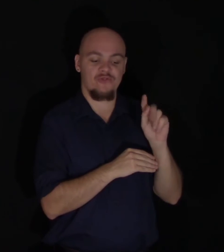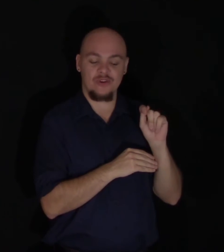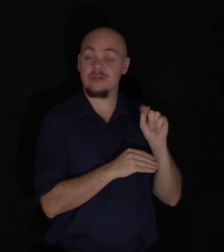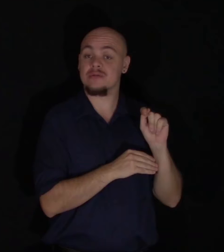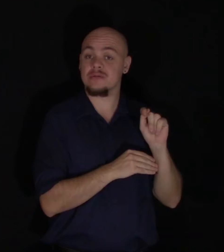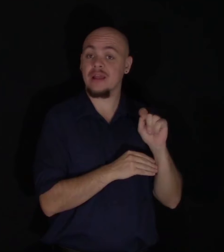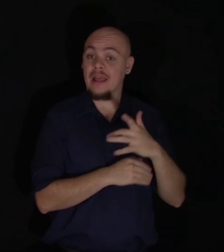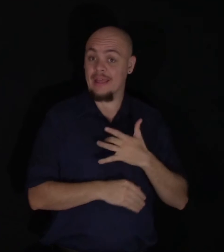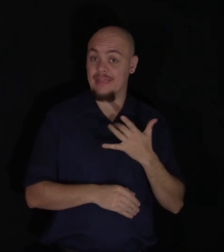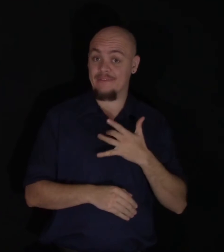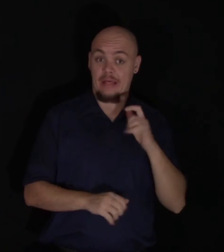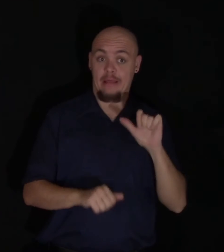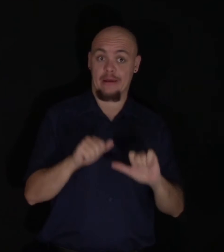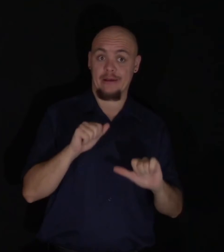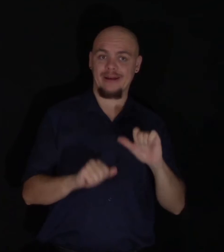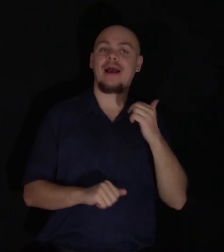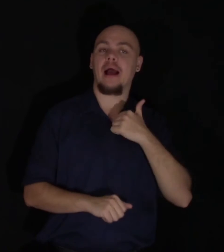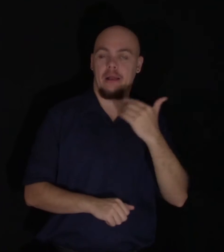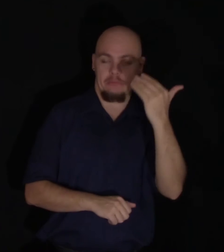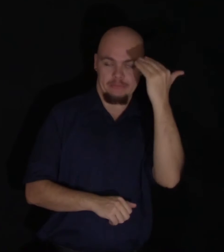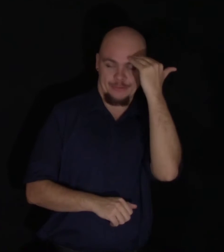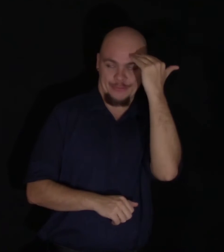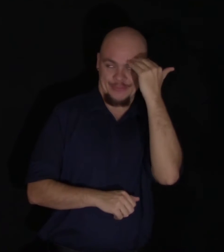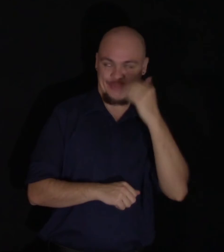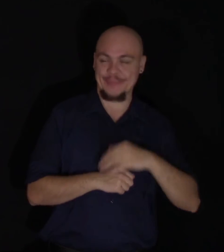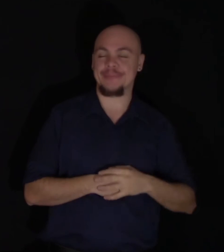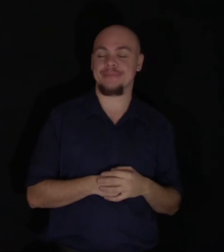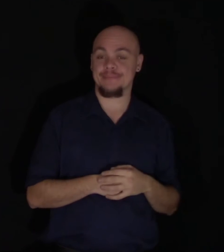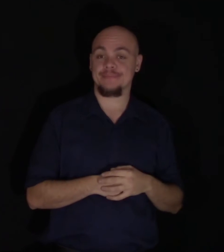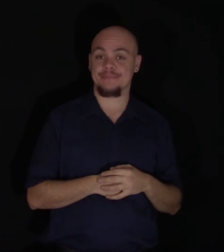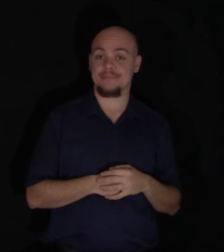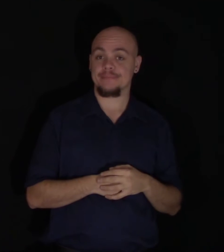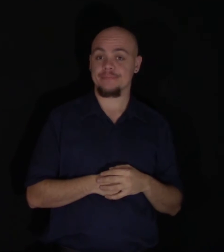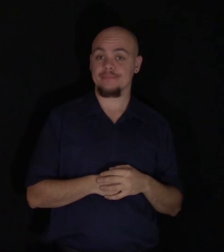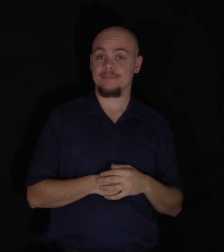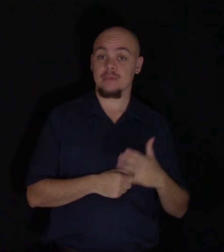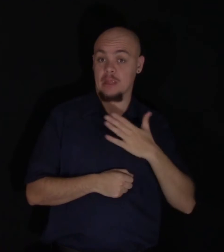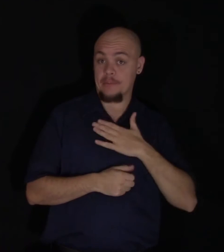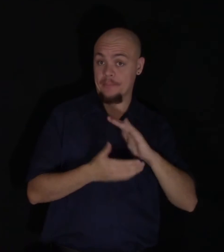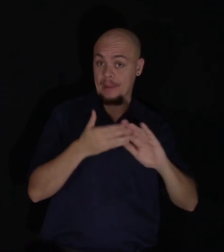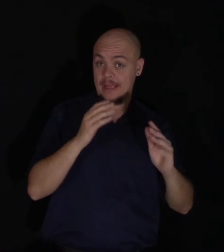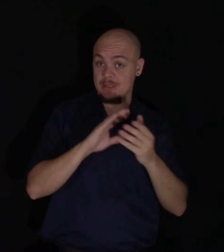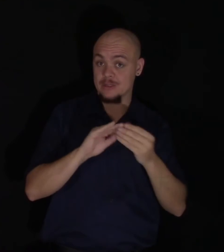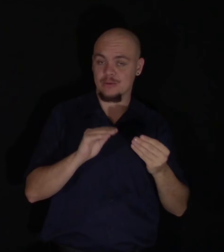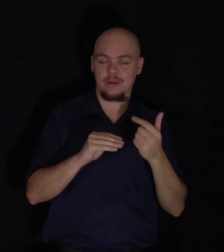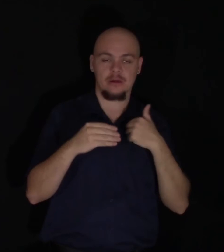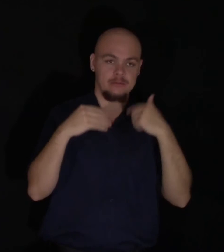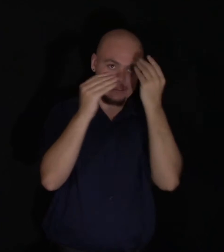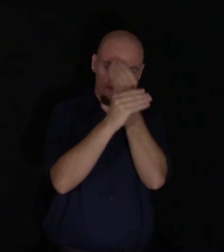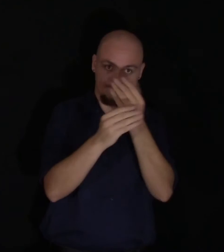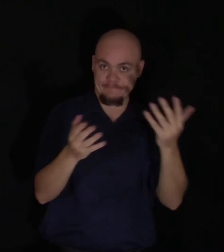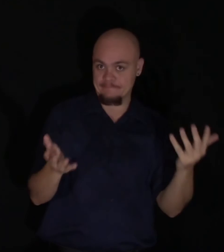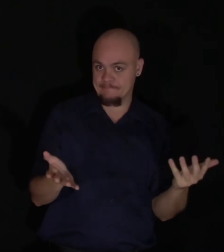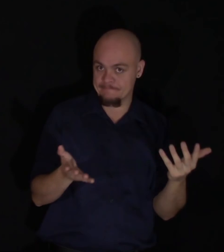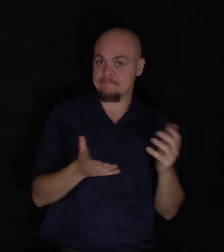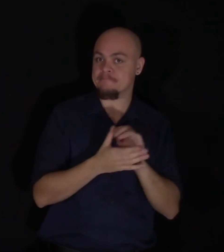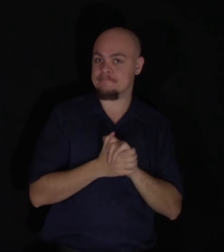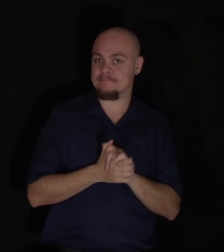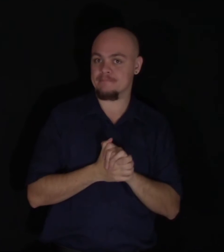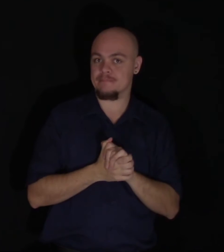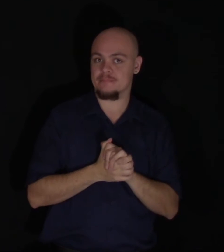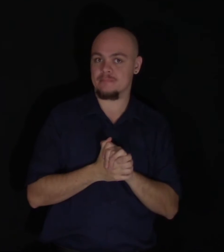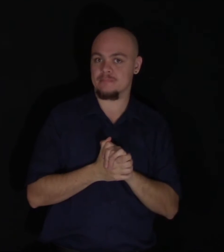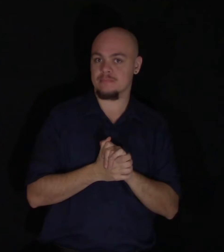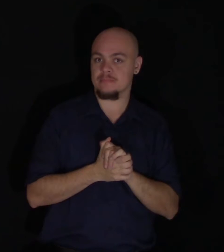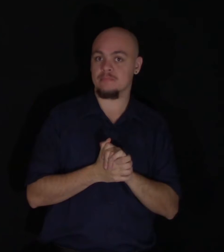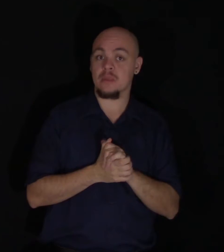with these feelings of insecurity. I want to share with you my story today and how I moved